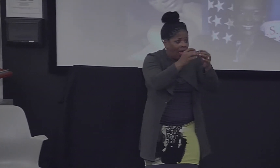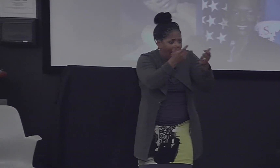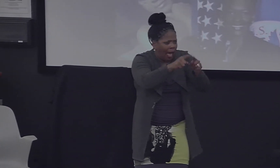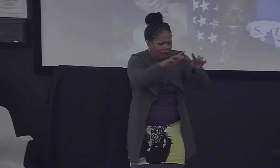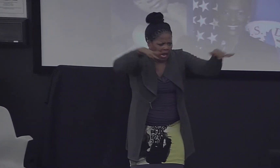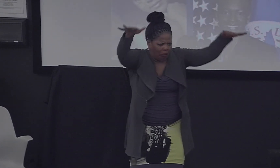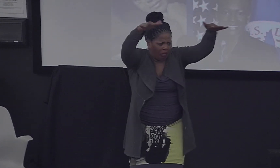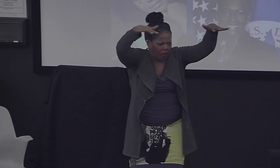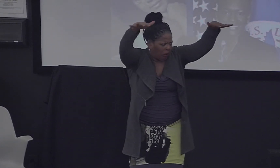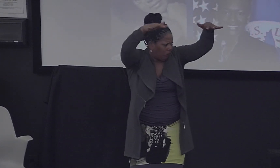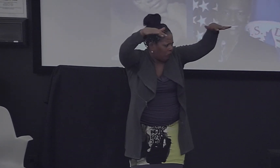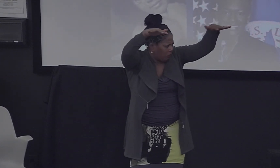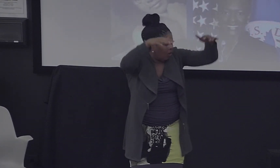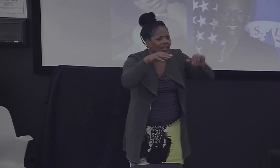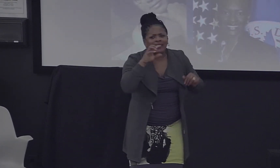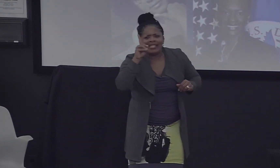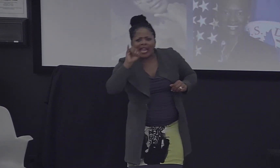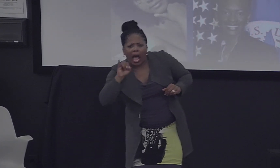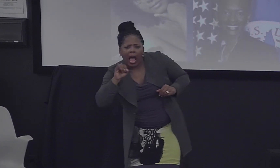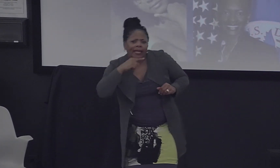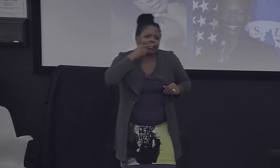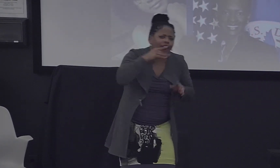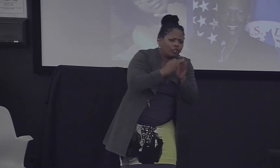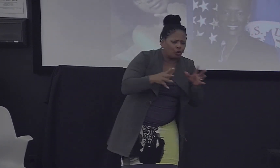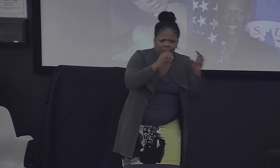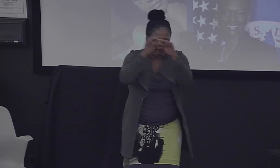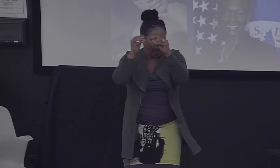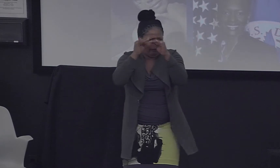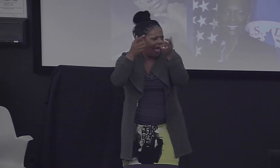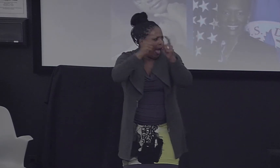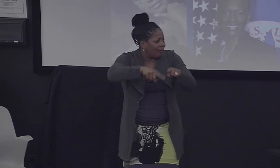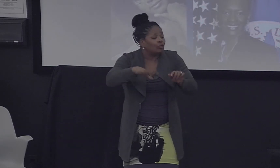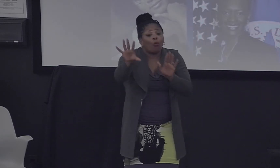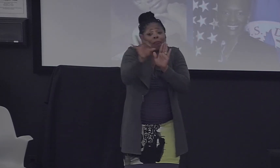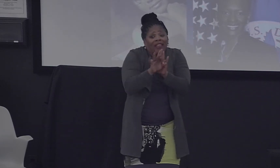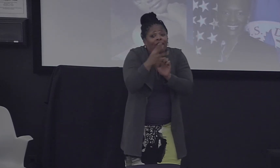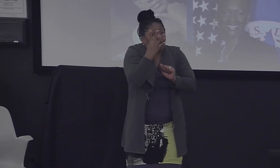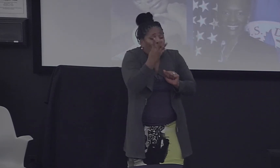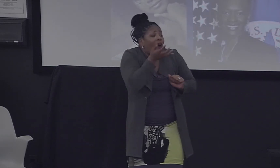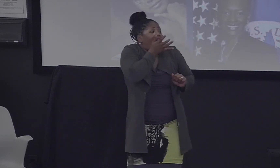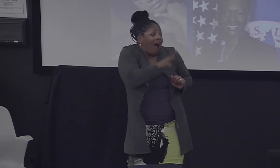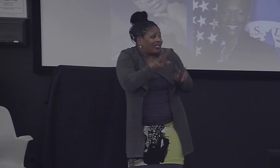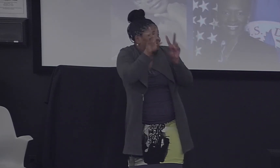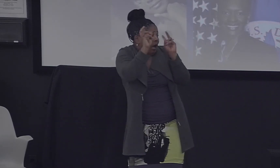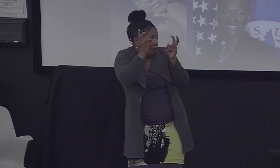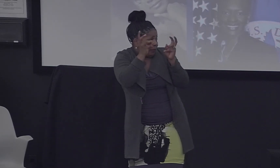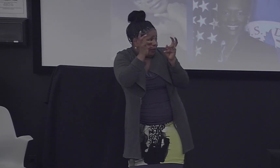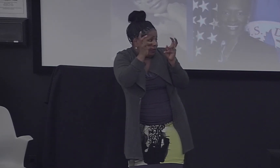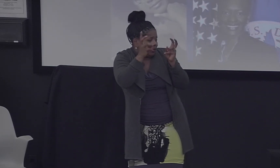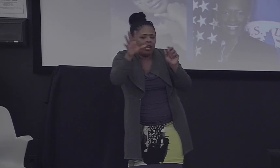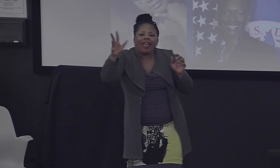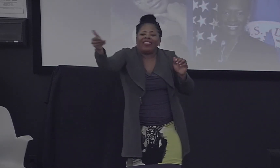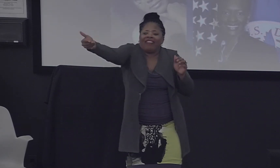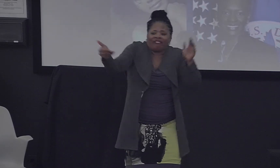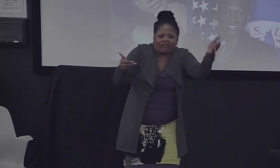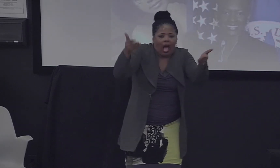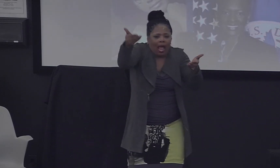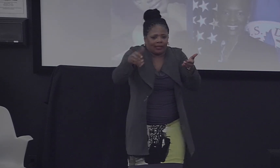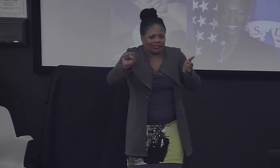And then how is race impact or impacted by that? A lot of that is there. Maybe picking 4 topics, some